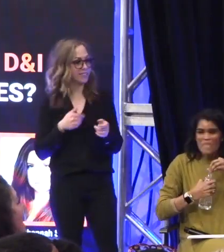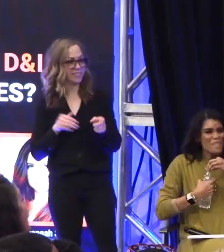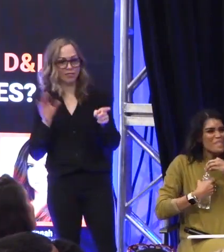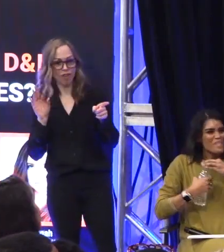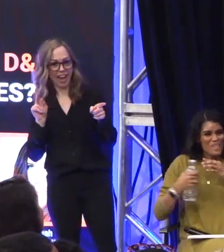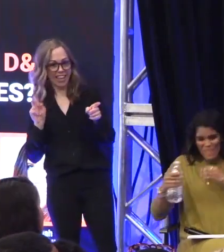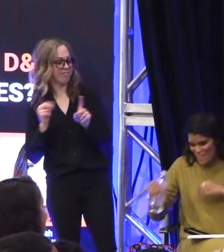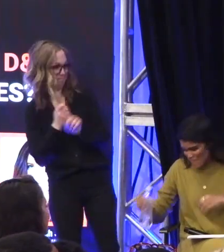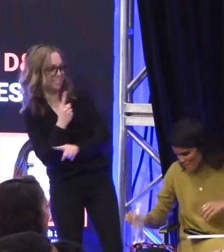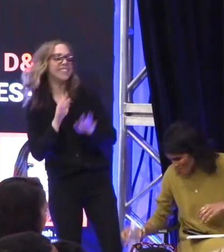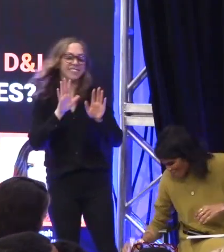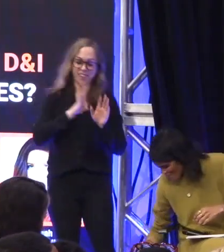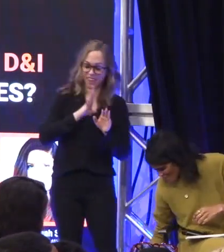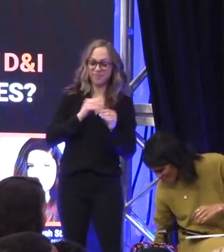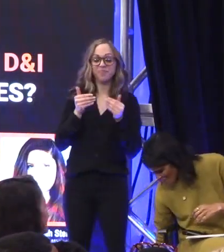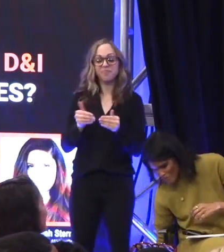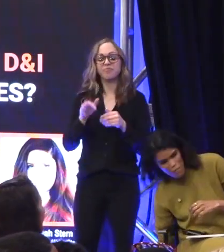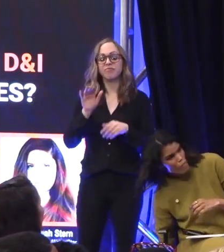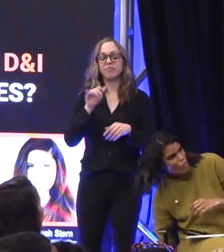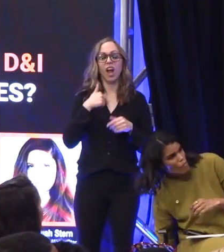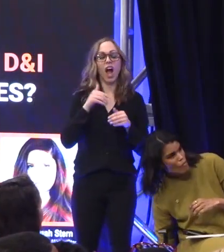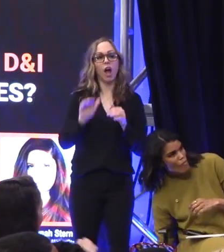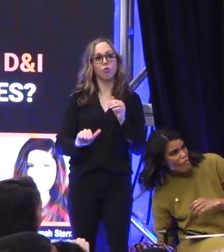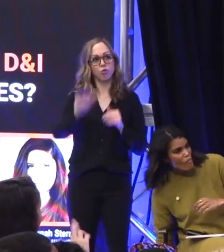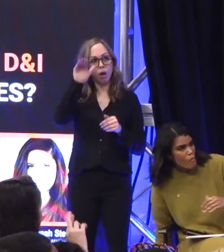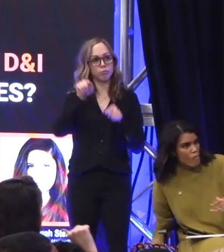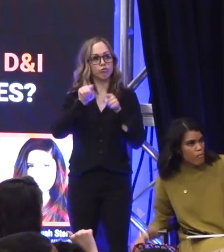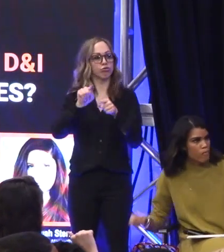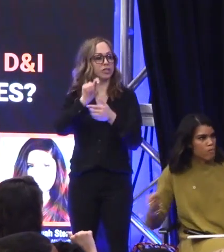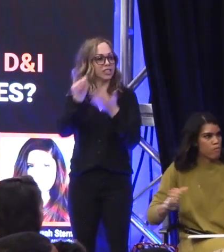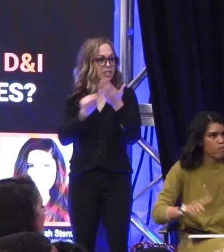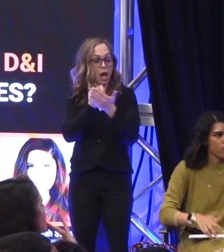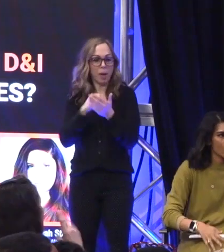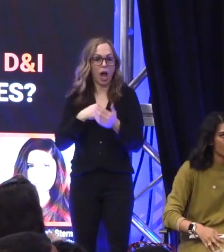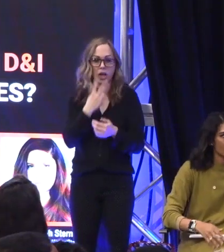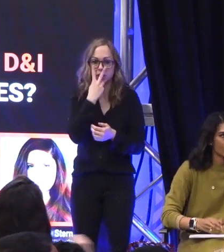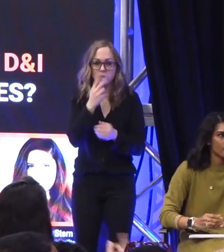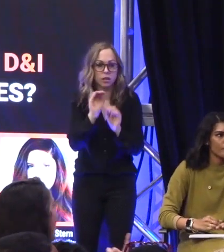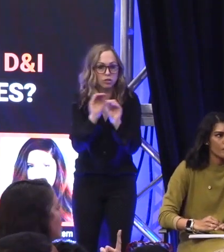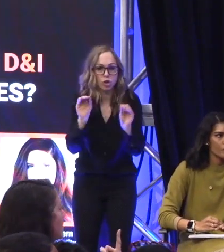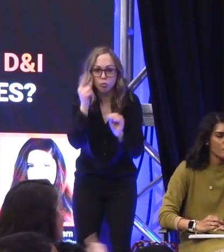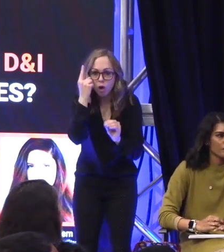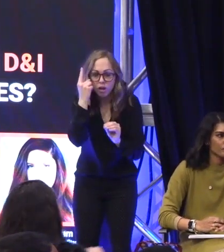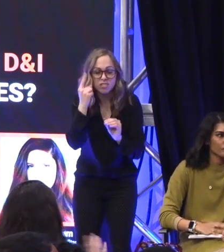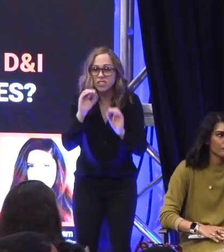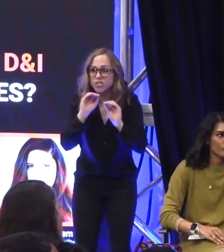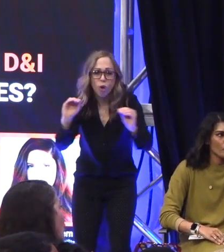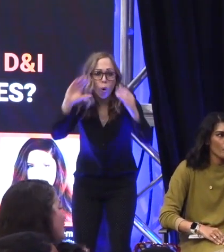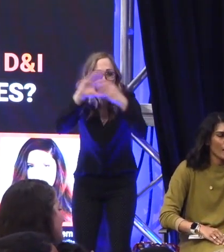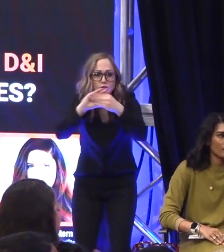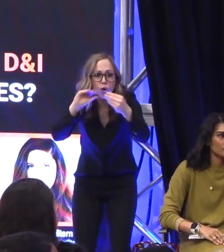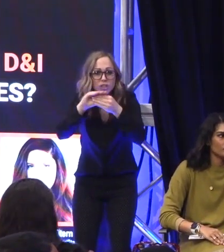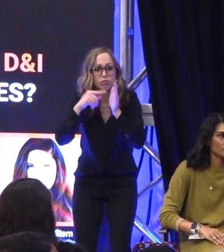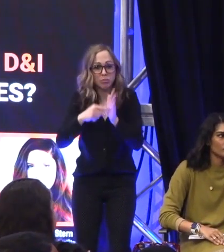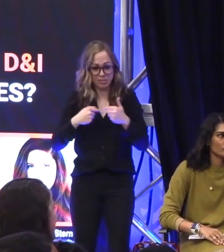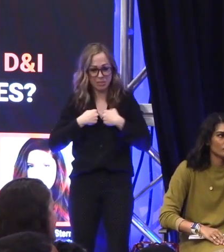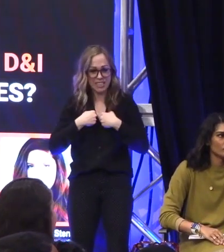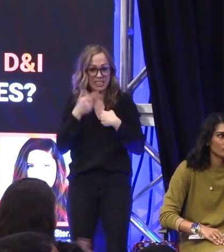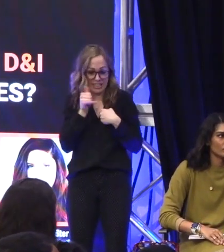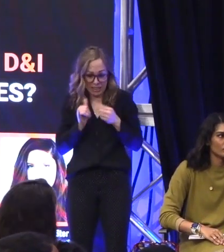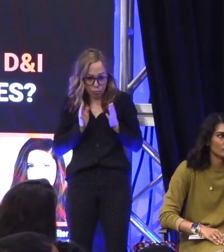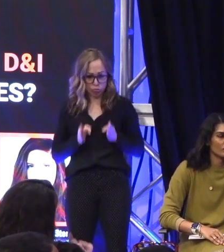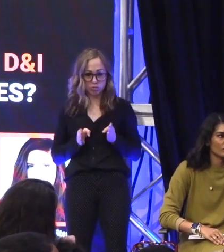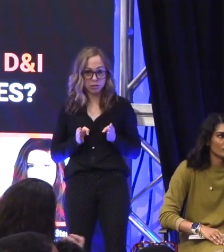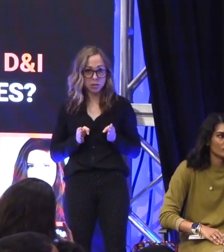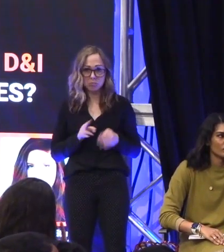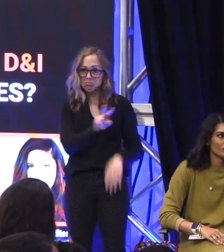movie. Okay. So anyway, so I grew up in an era where, like, I saw nobody. I saw no stories that represented me. And if I